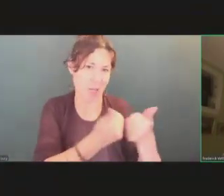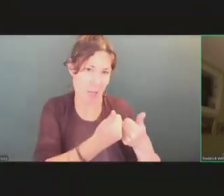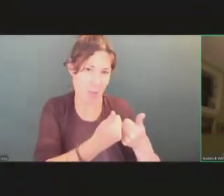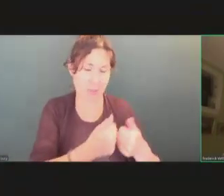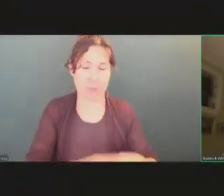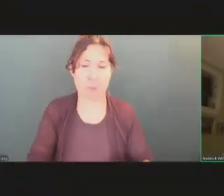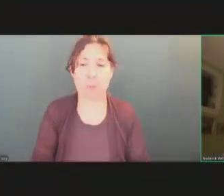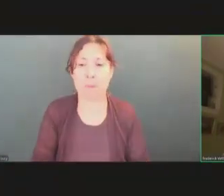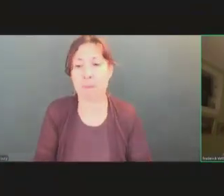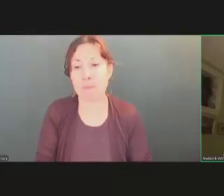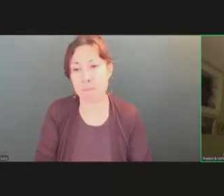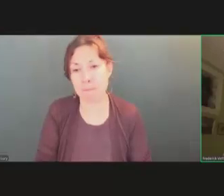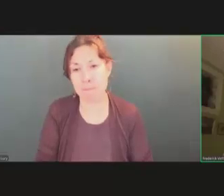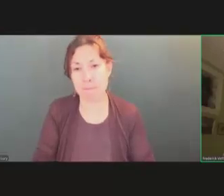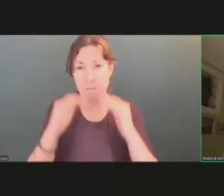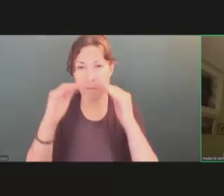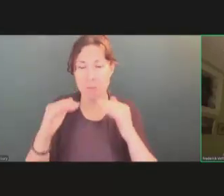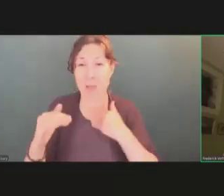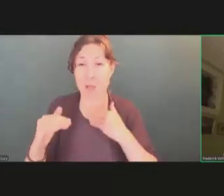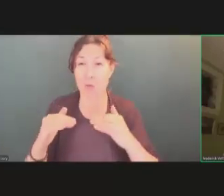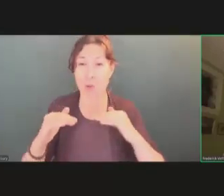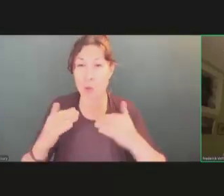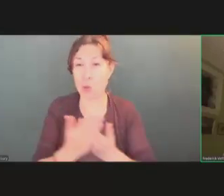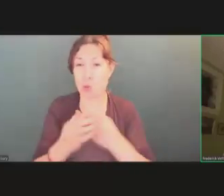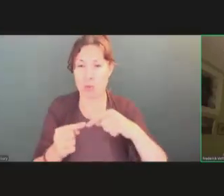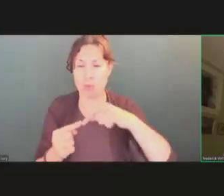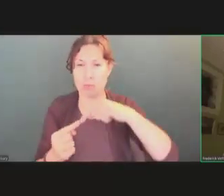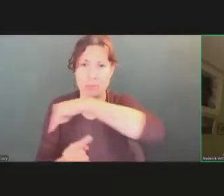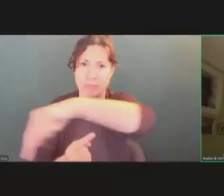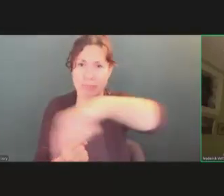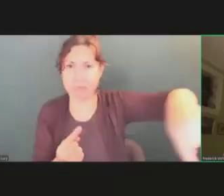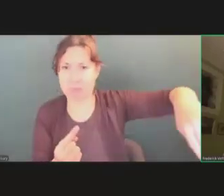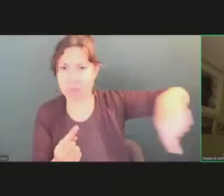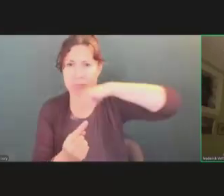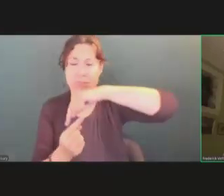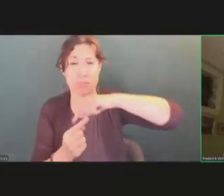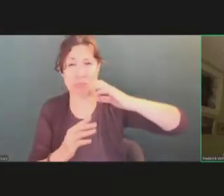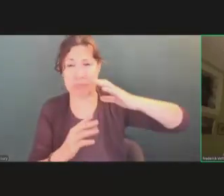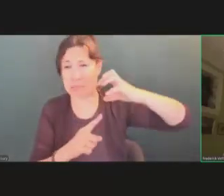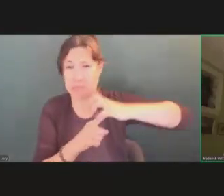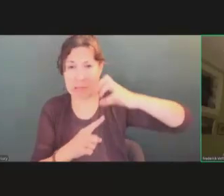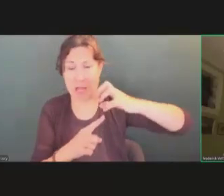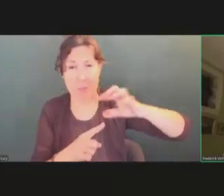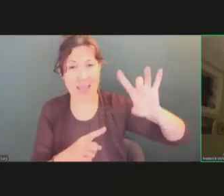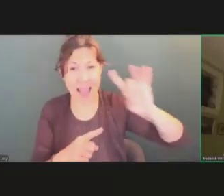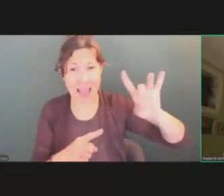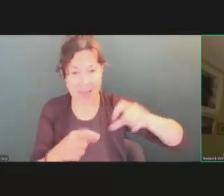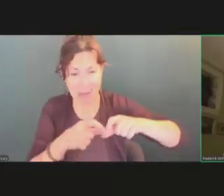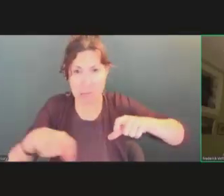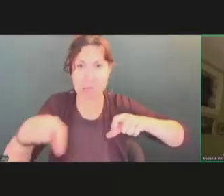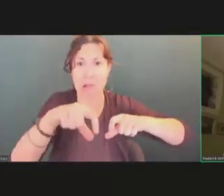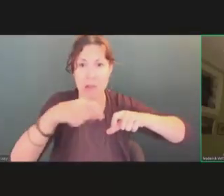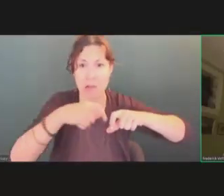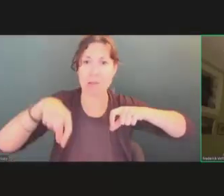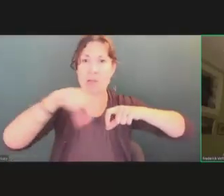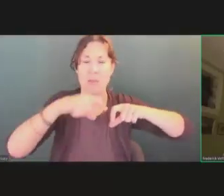It gives a new track, which is world-class, 8 lanes. Track and field will become enabled in a way